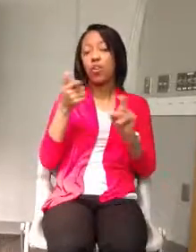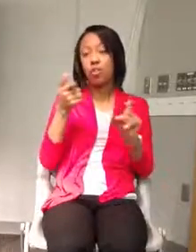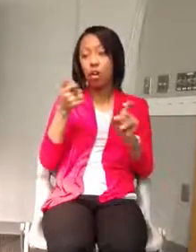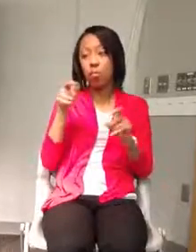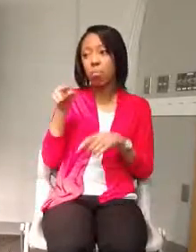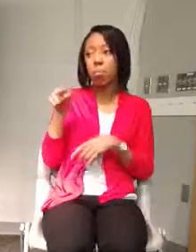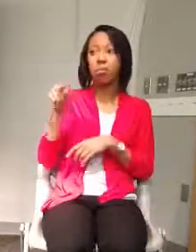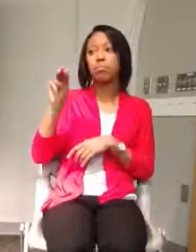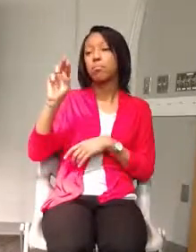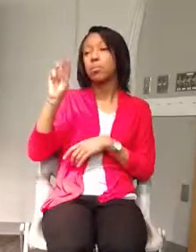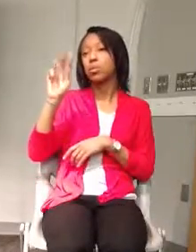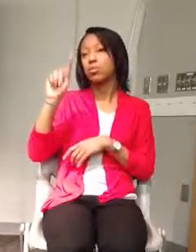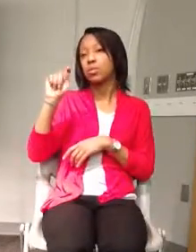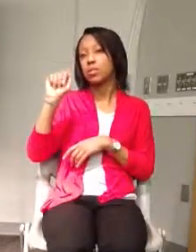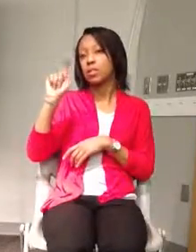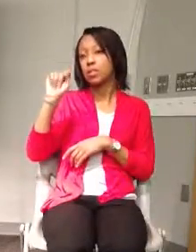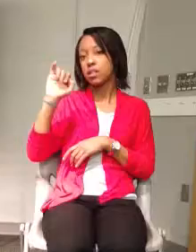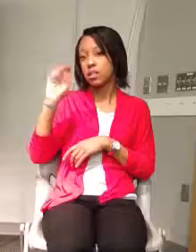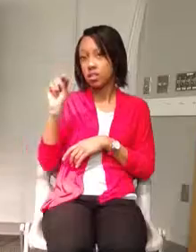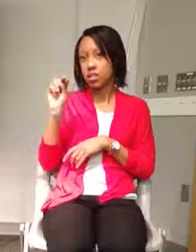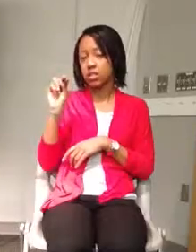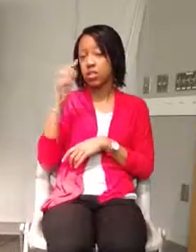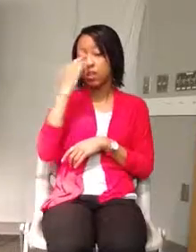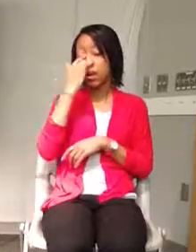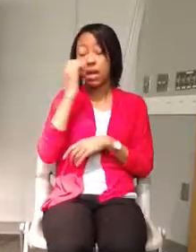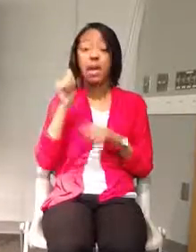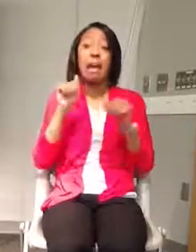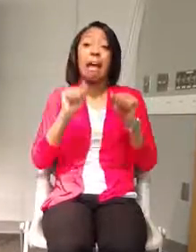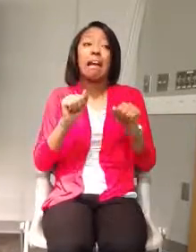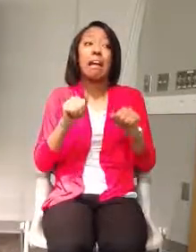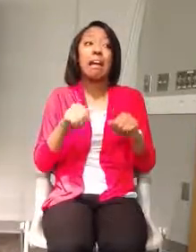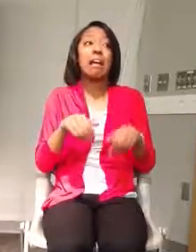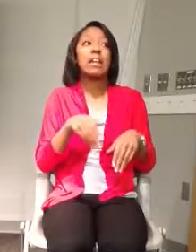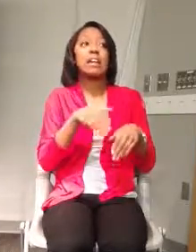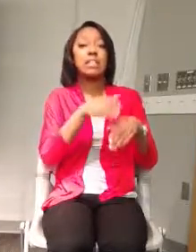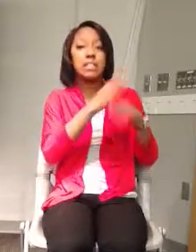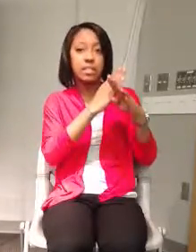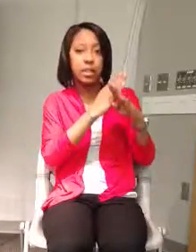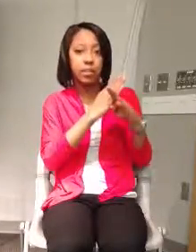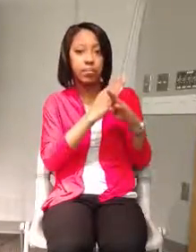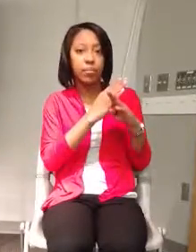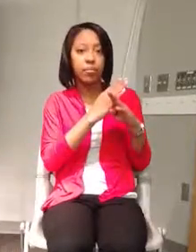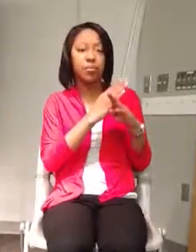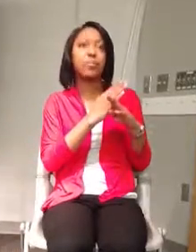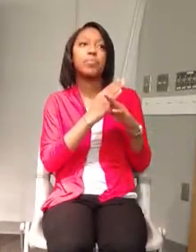also prohibit promotion and progression to a metastatic tumor.